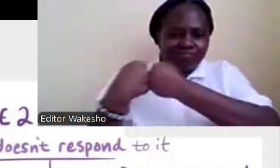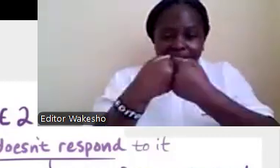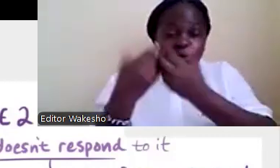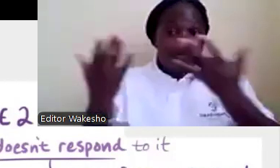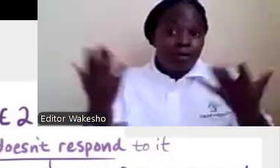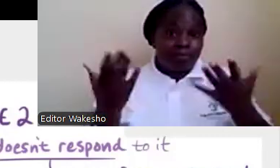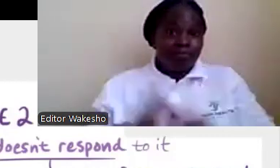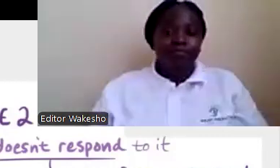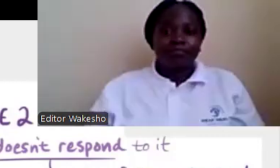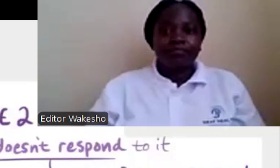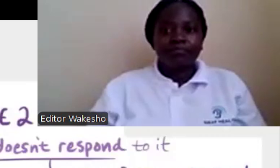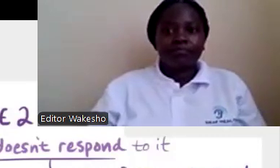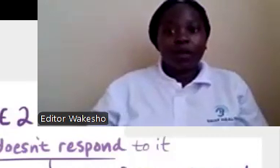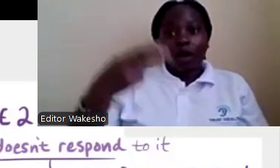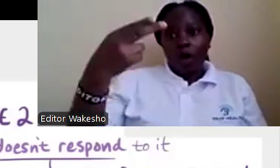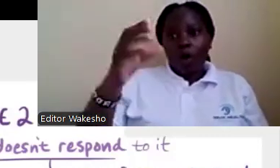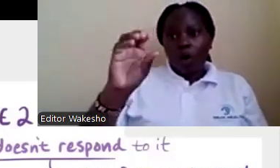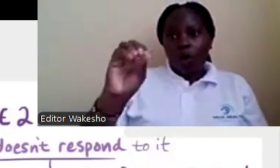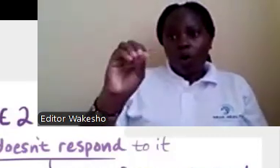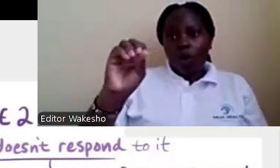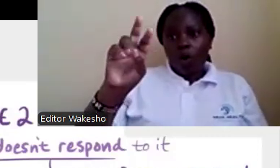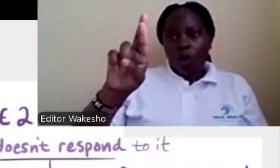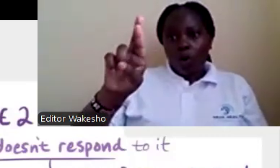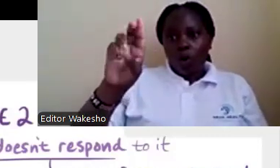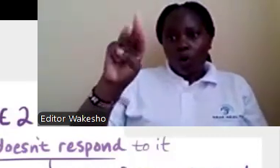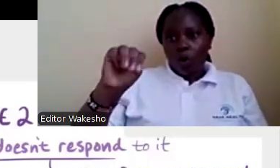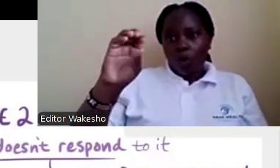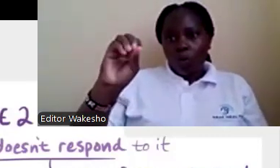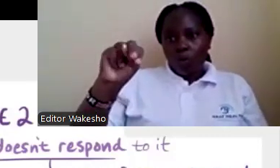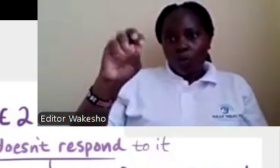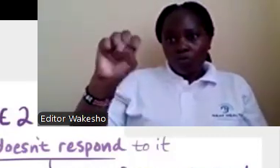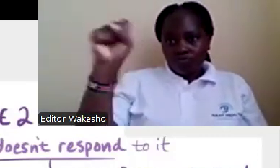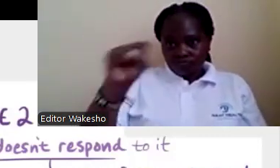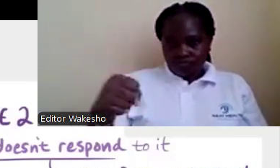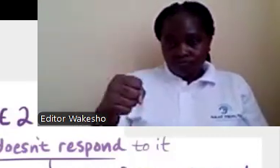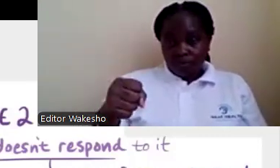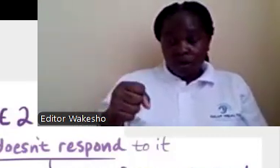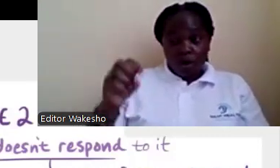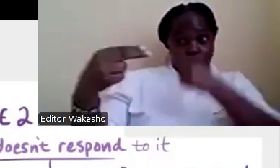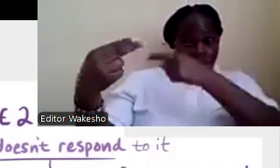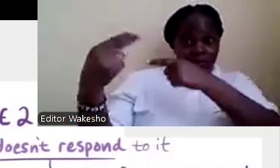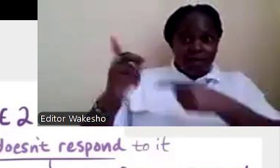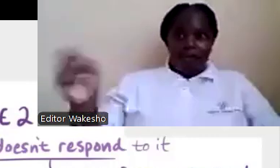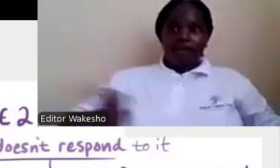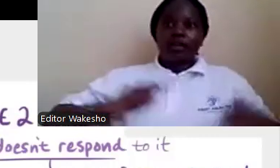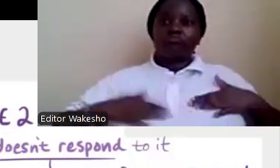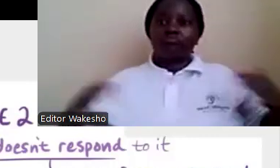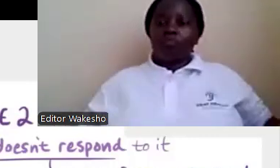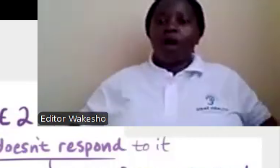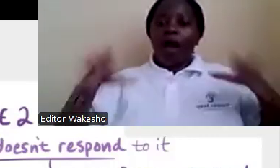here is hormones, right? So it seems that there's a way in which the hormones affect how the body is responding